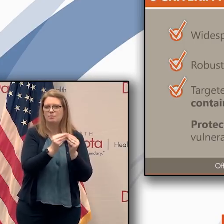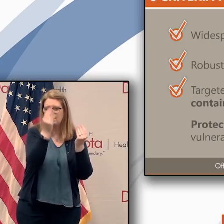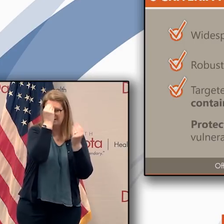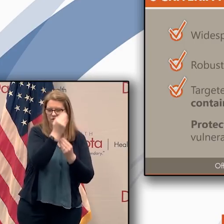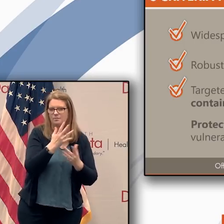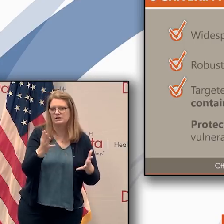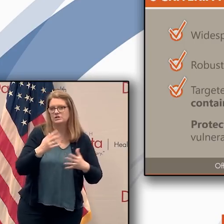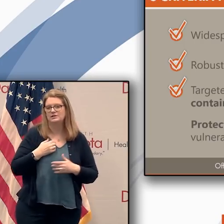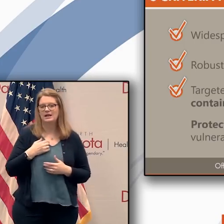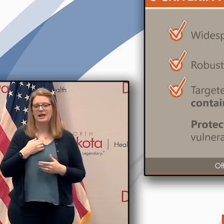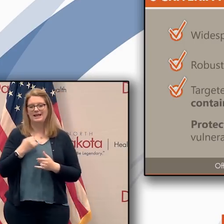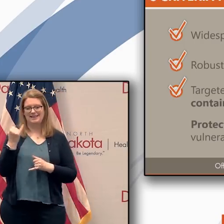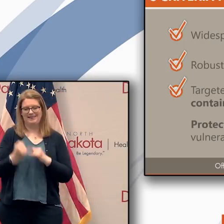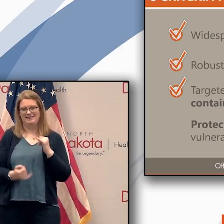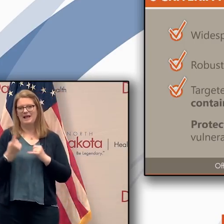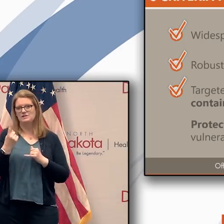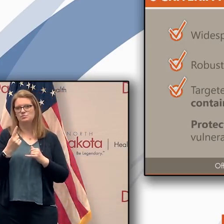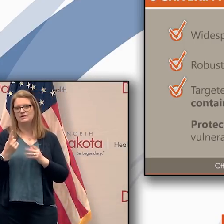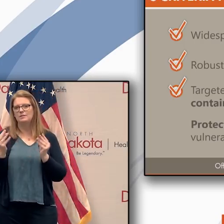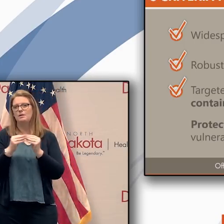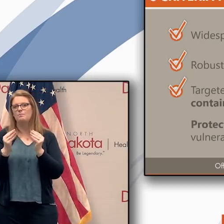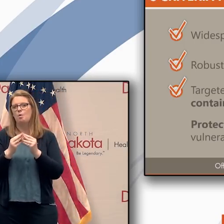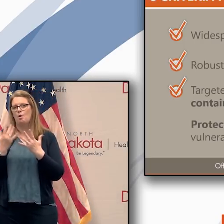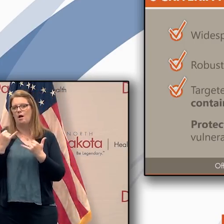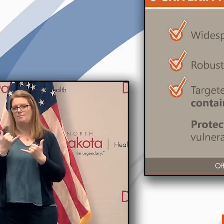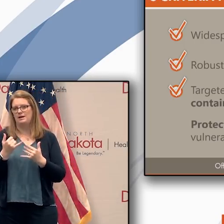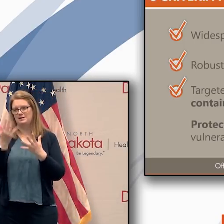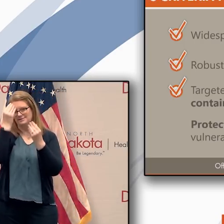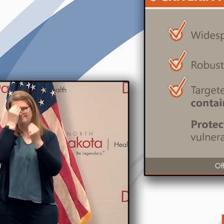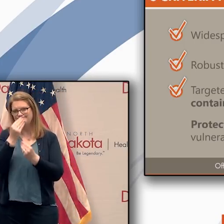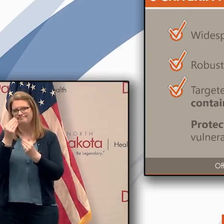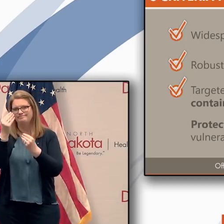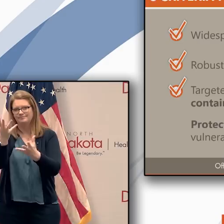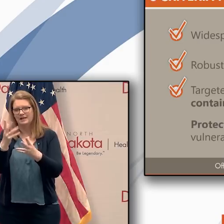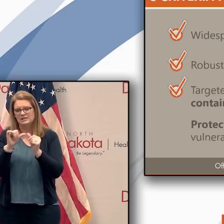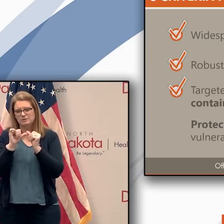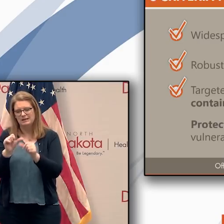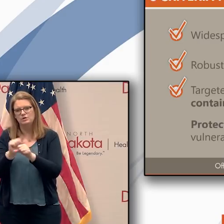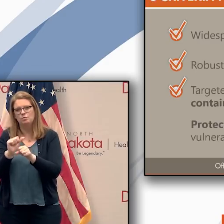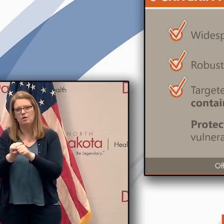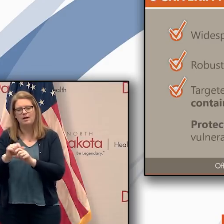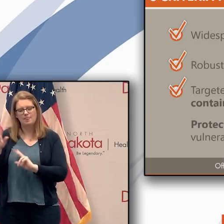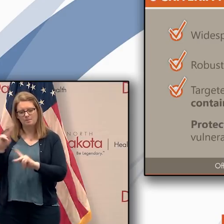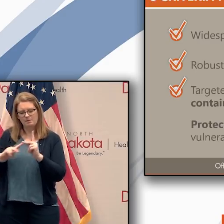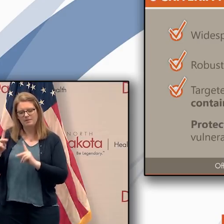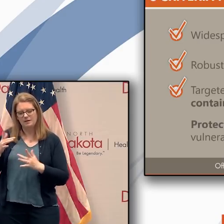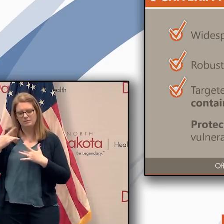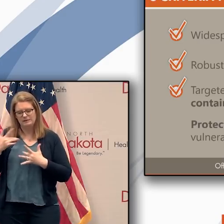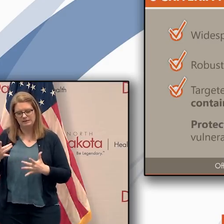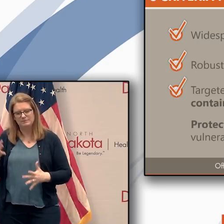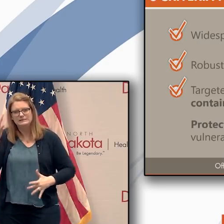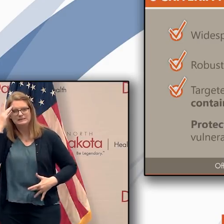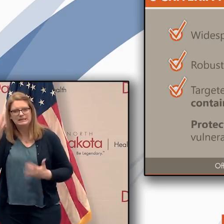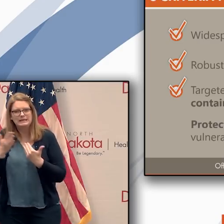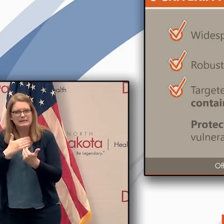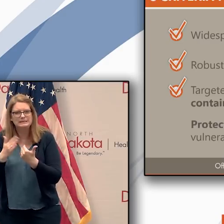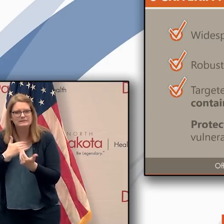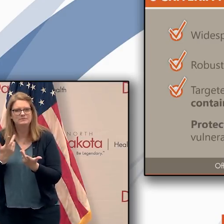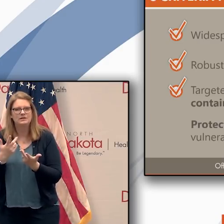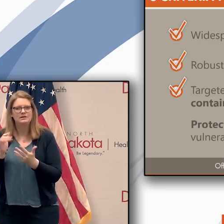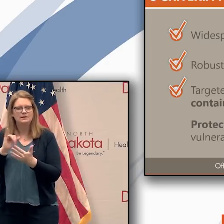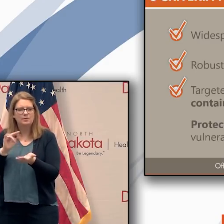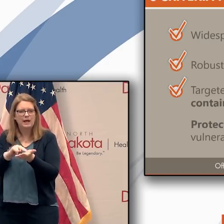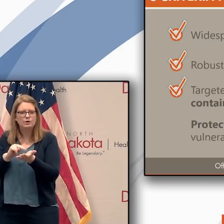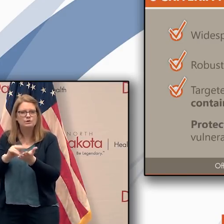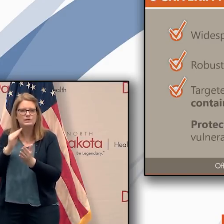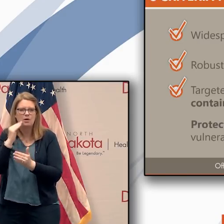week, and we'll give you more updates later on this week as we continue to work on that. but let's go to some